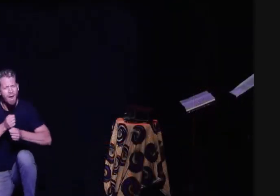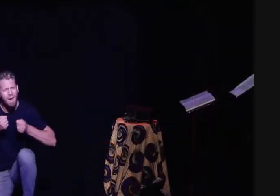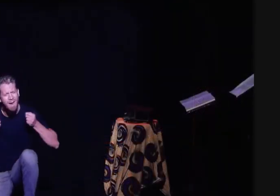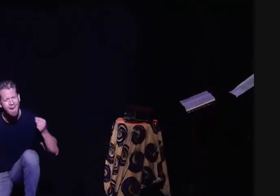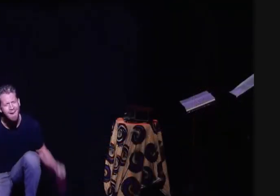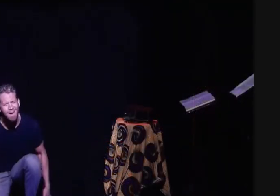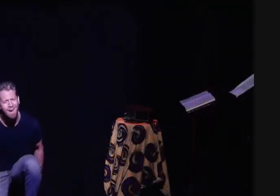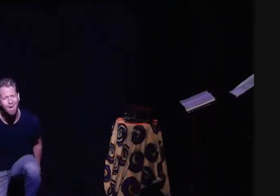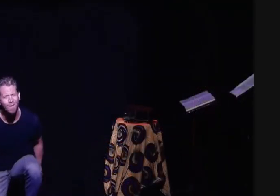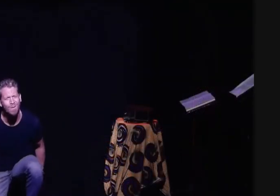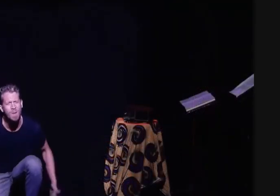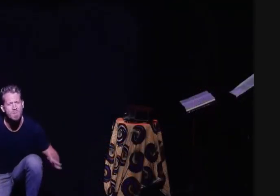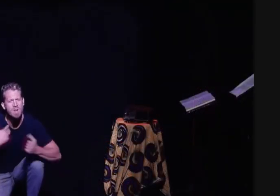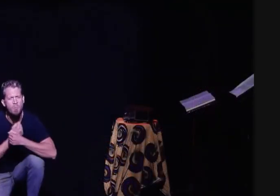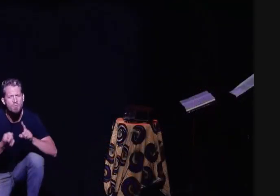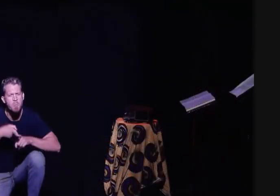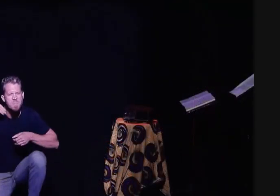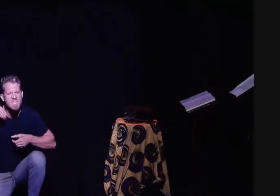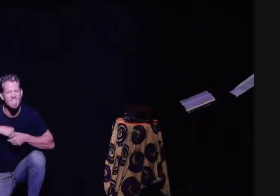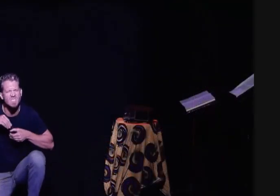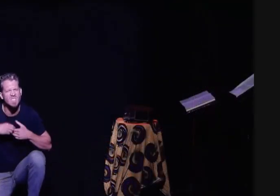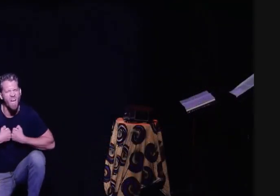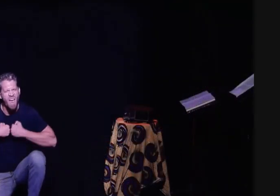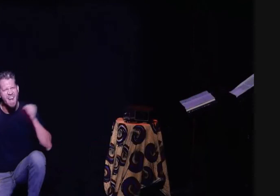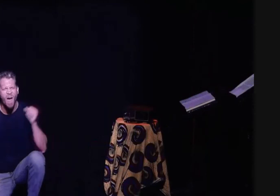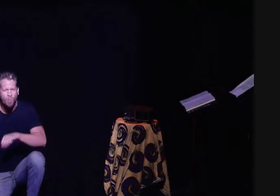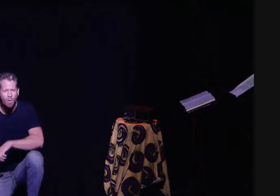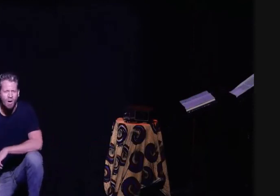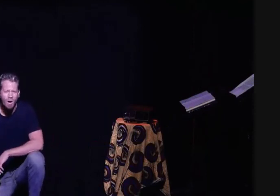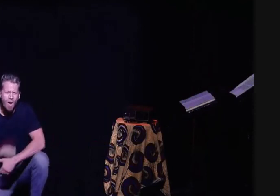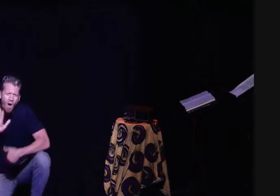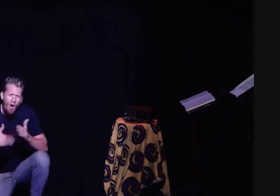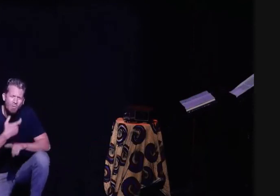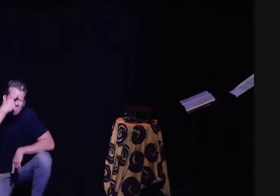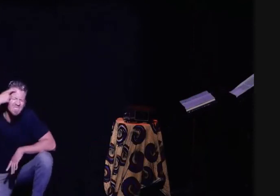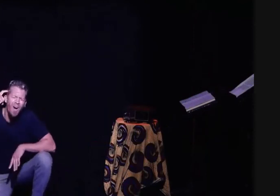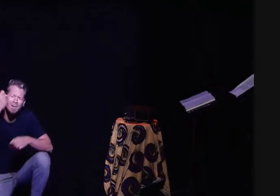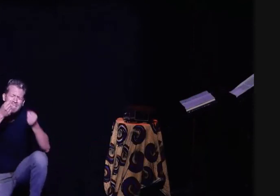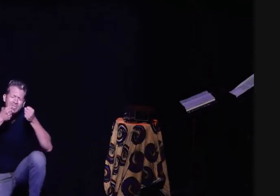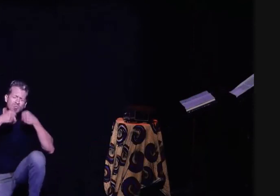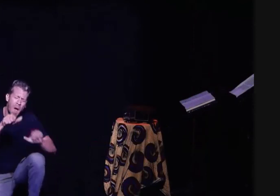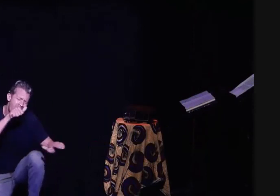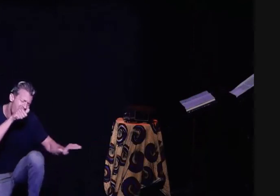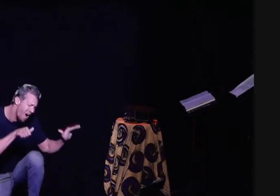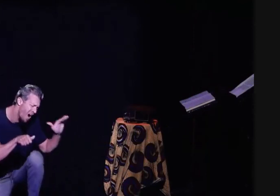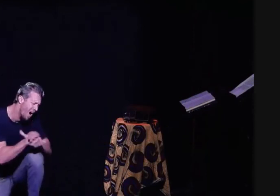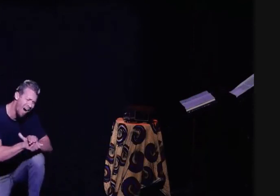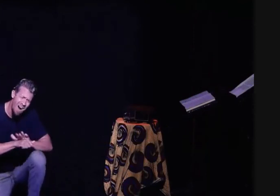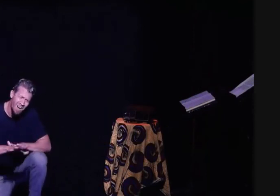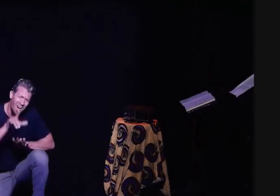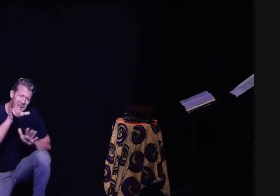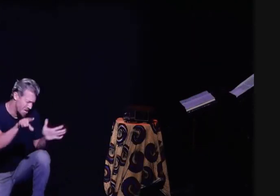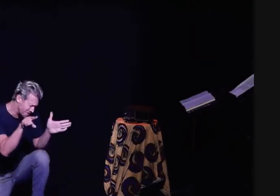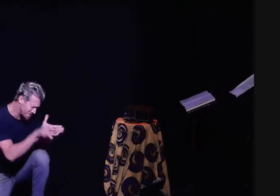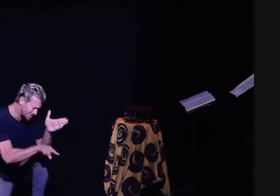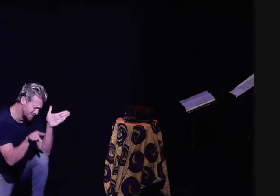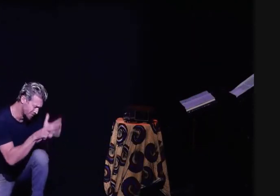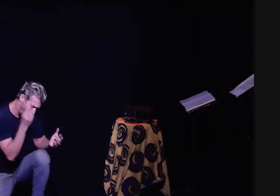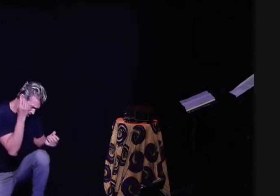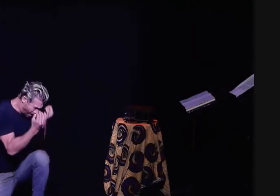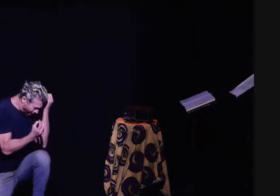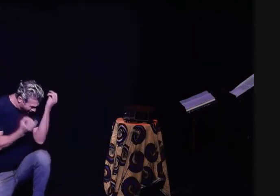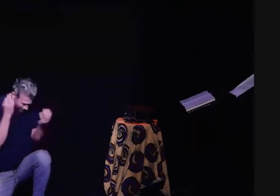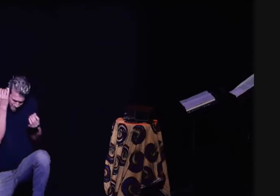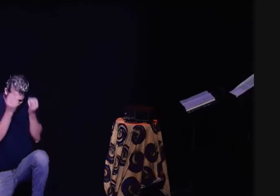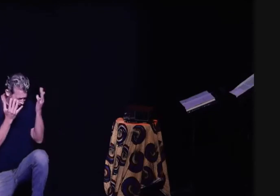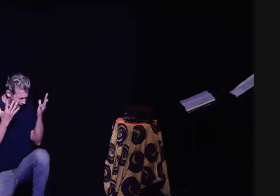the ground. Let me love you from the inside out. Every scar that you try to hide, all the